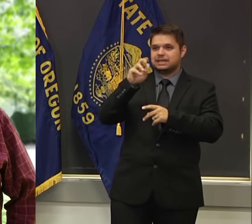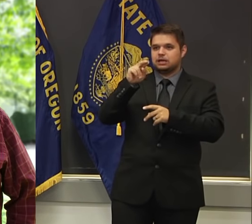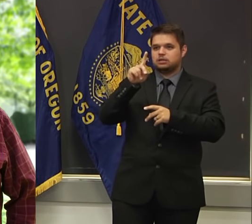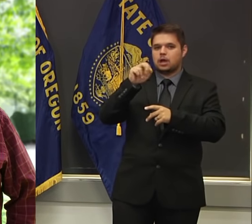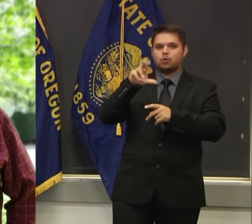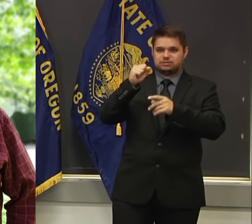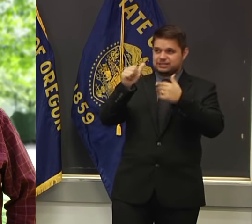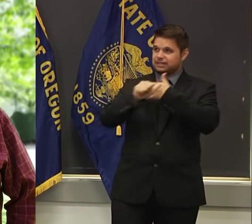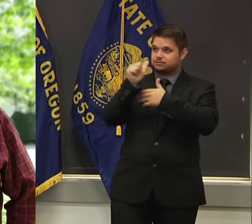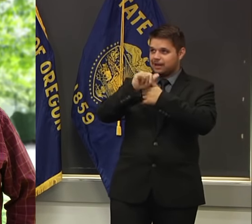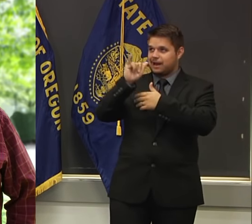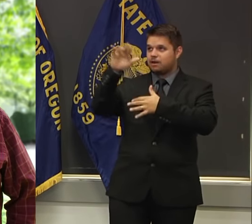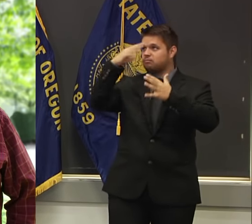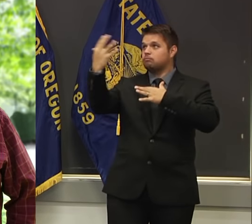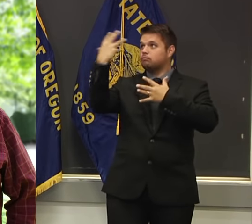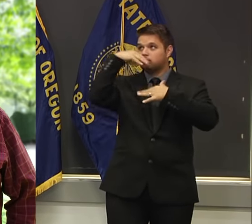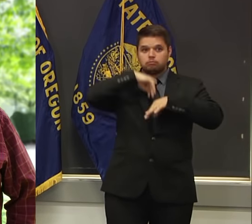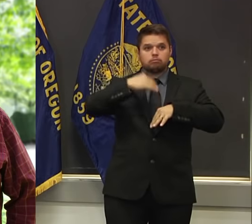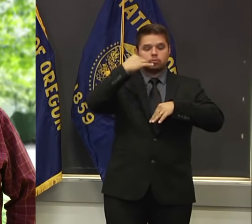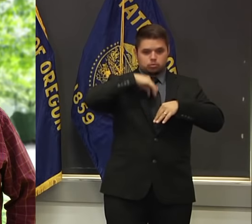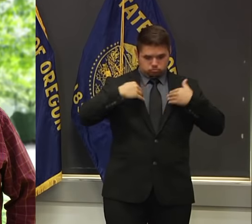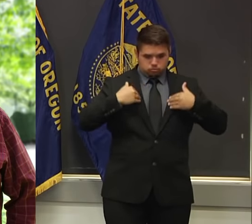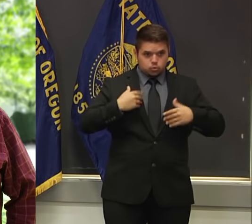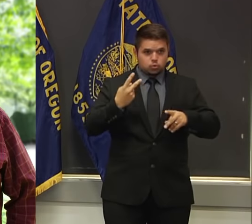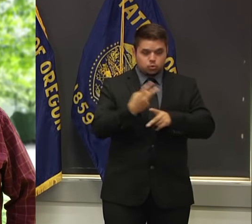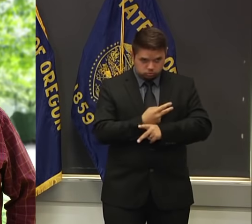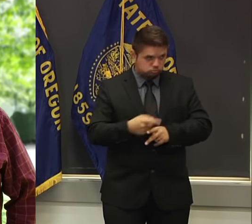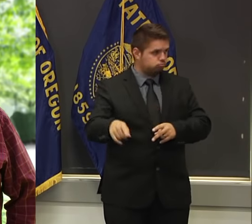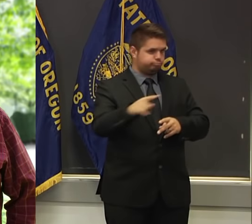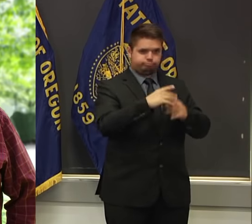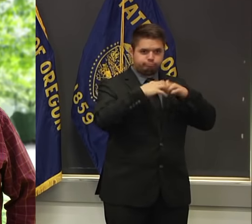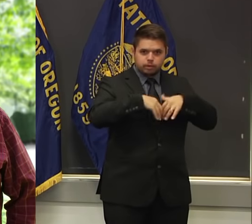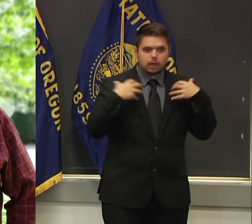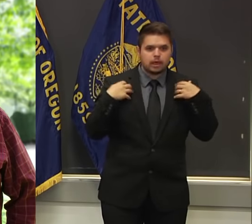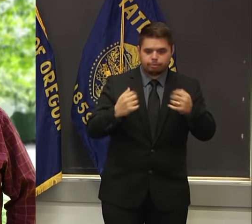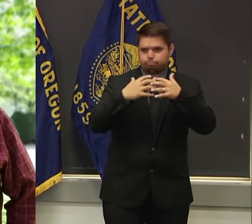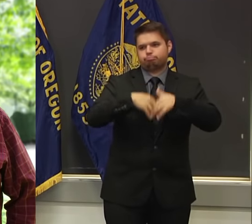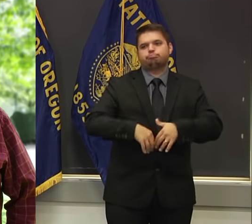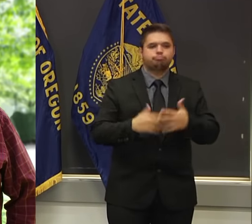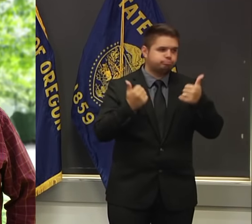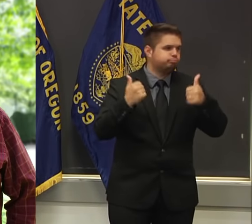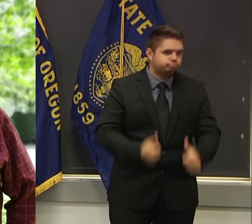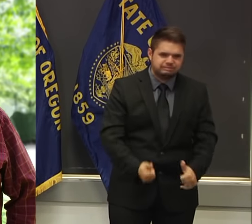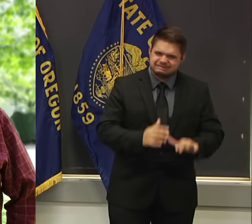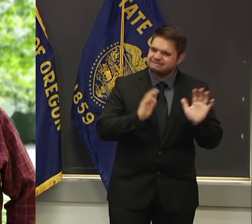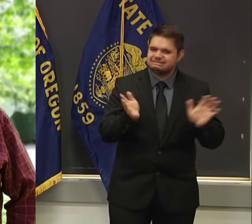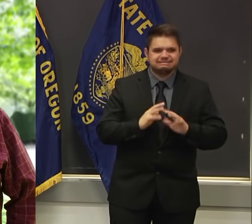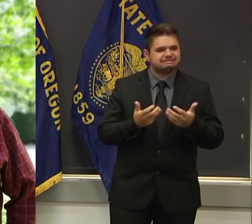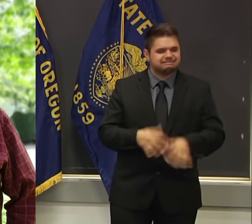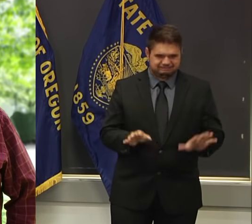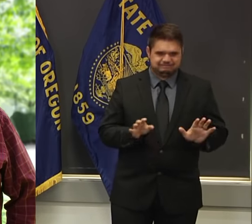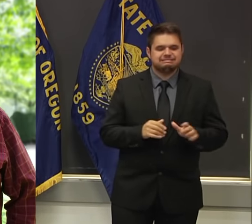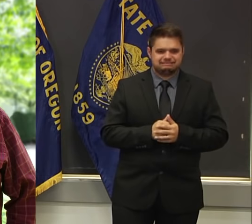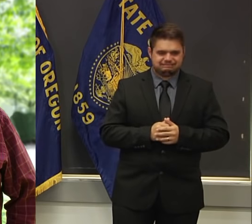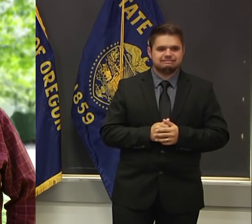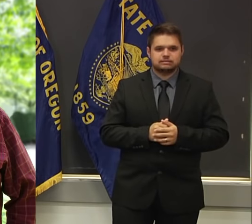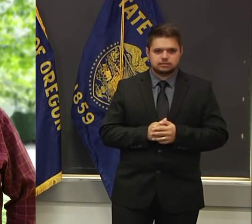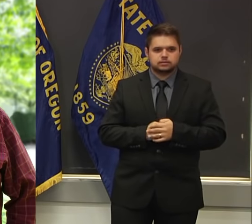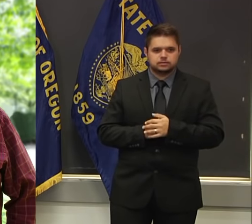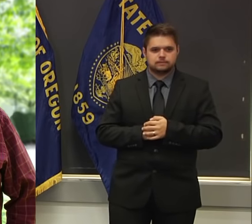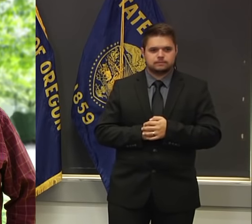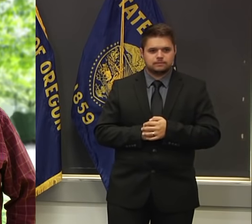state, and continues to be an issue. But it's a concern at all levels, particularly with strenuous work, particularly